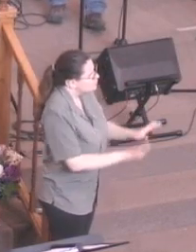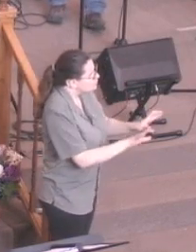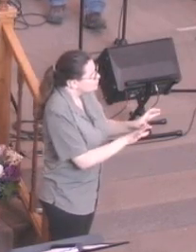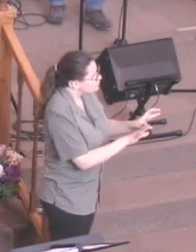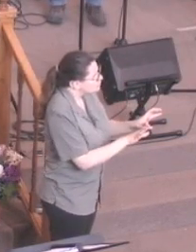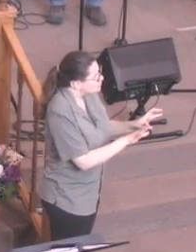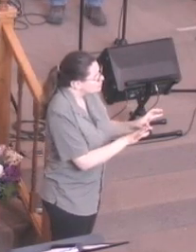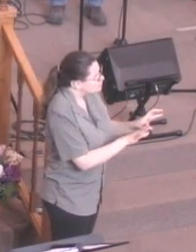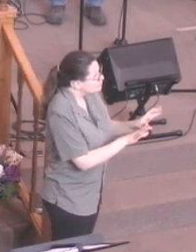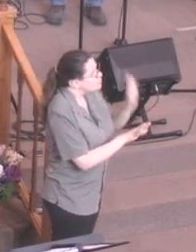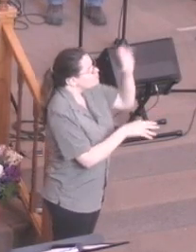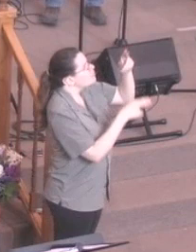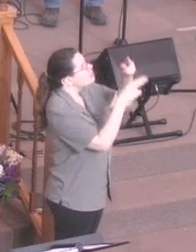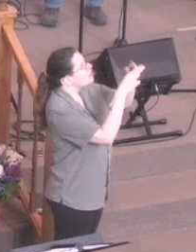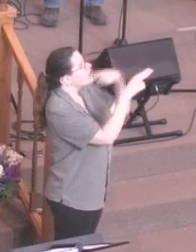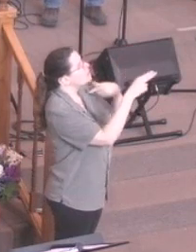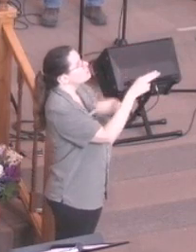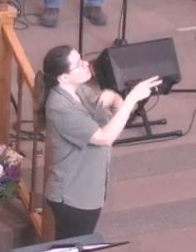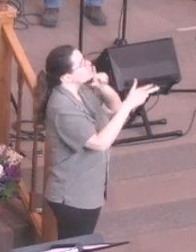We're going to lift your mighty name up.